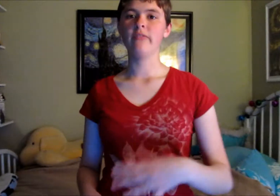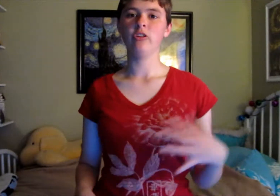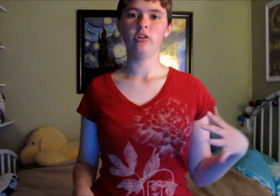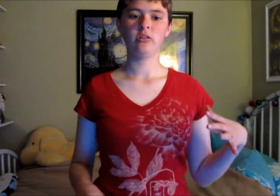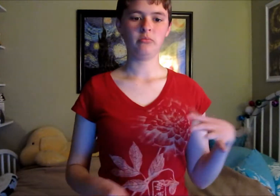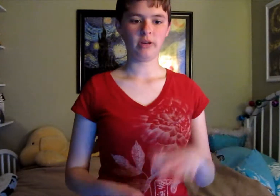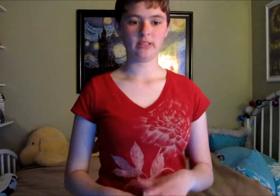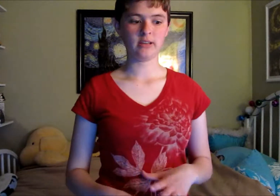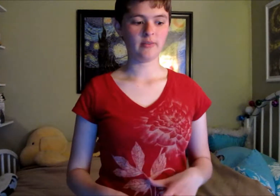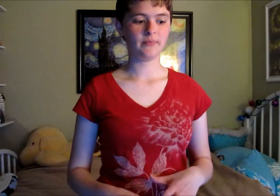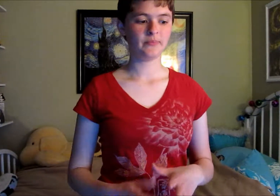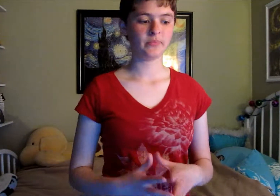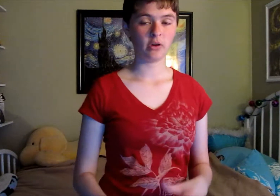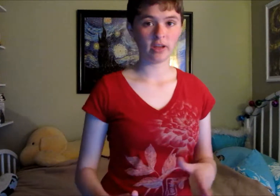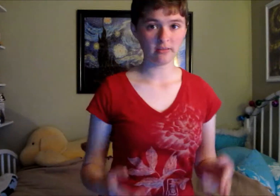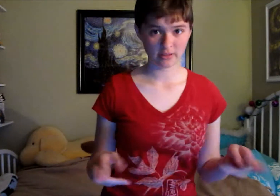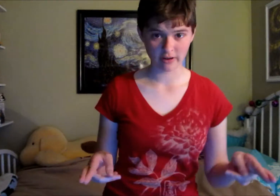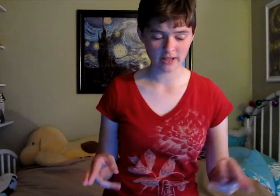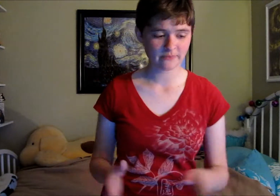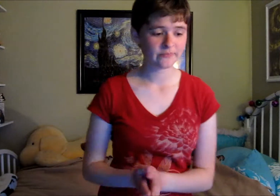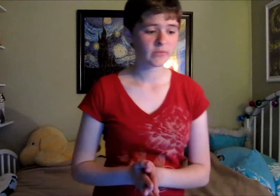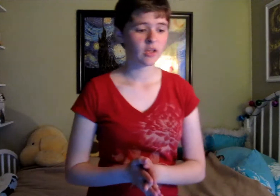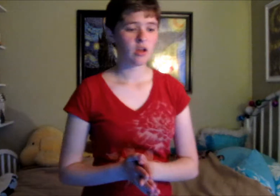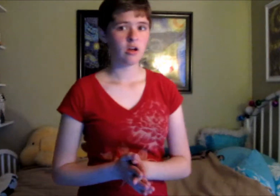never bring us down. Okay, ready?